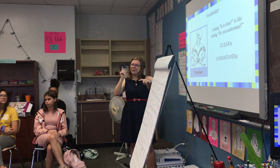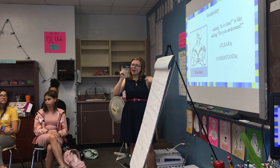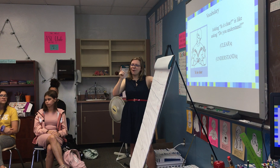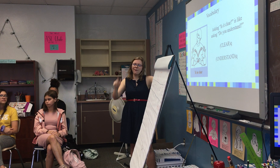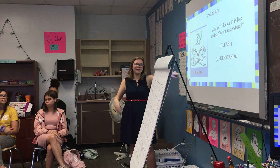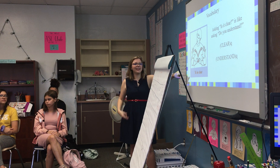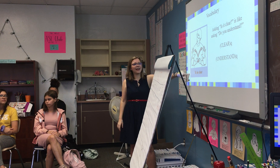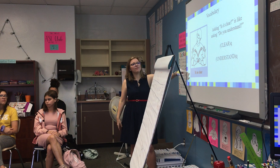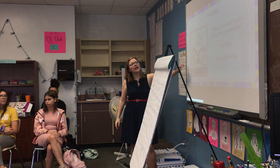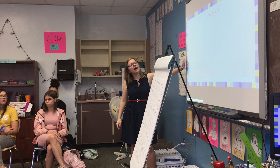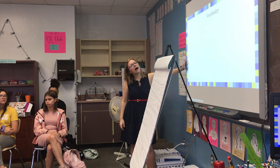Like that.